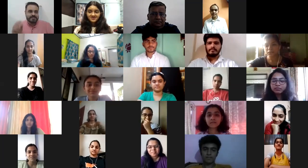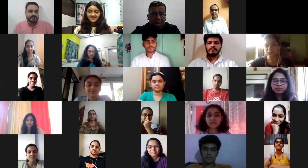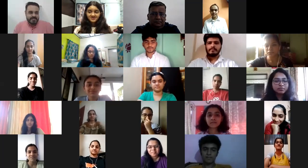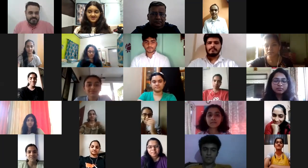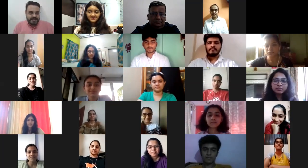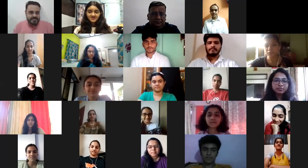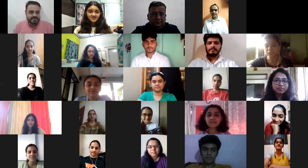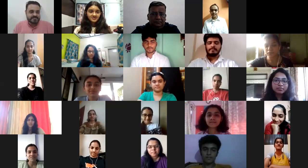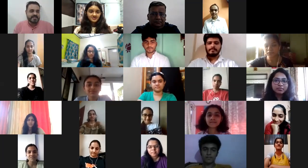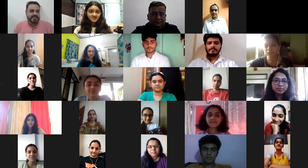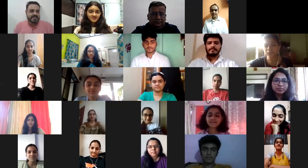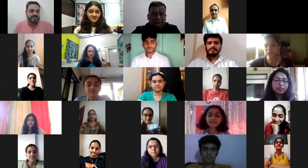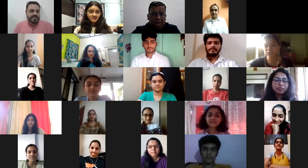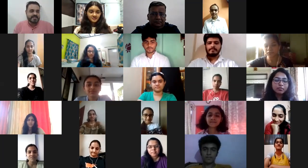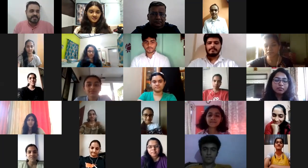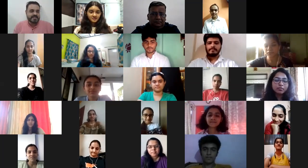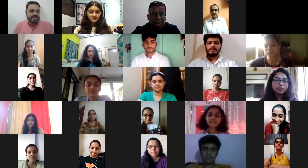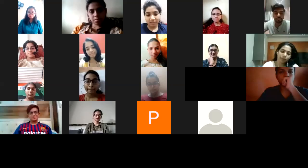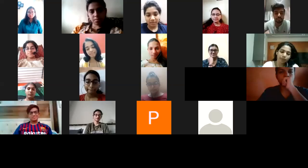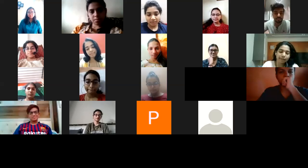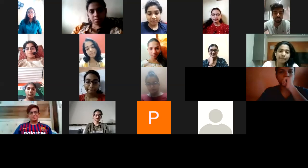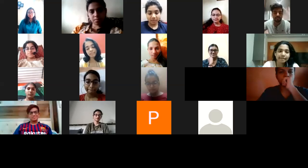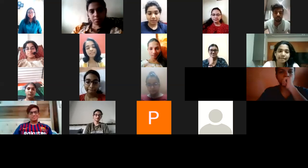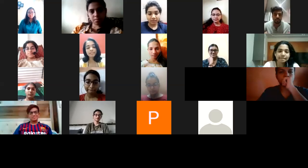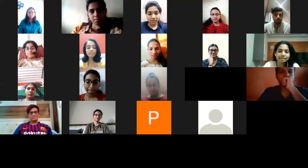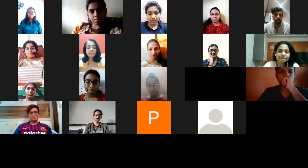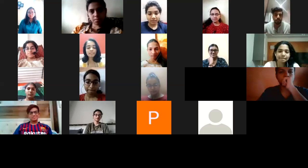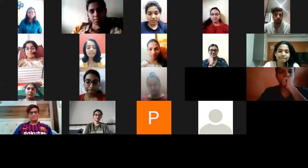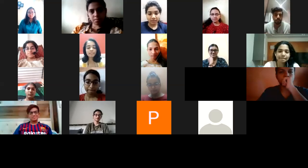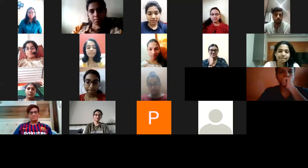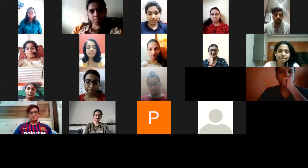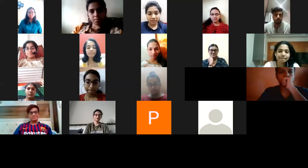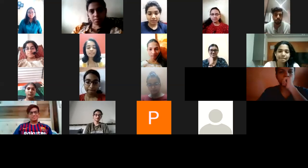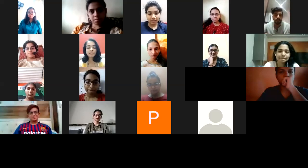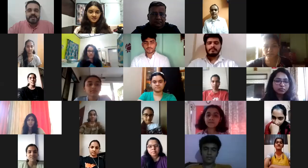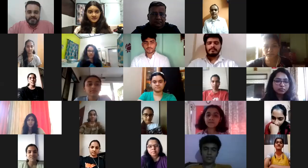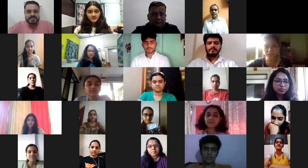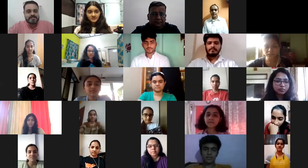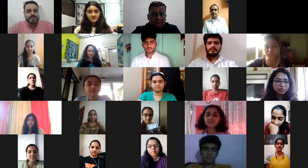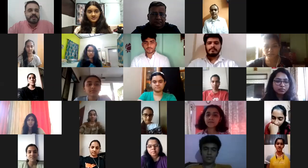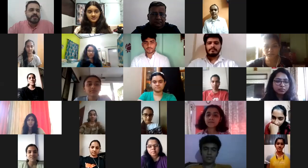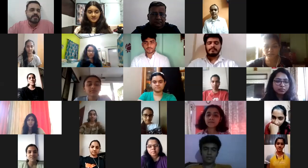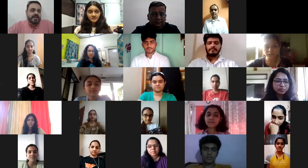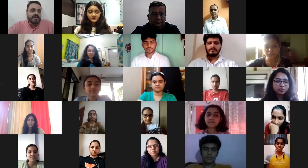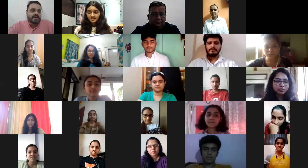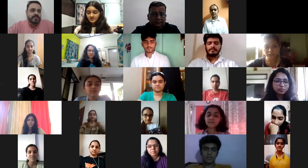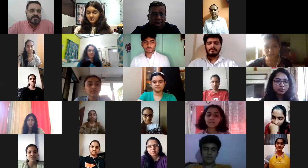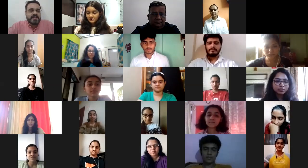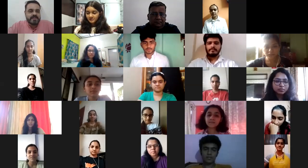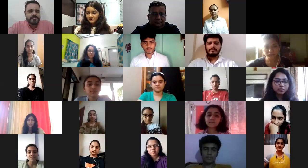simple as that. Yes. Okay. So I think we must agree that yes. So everyone of us